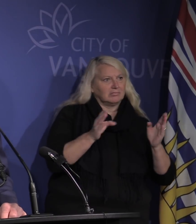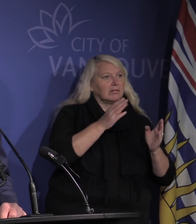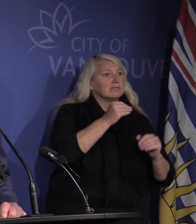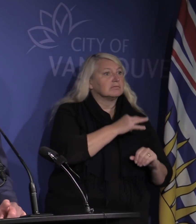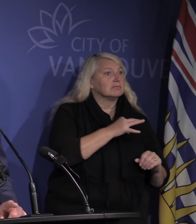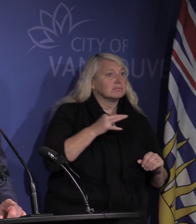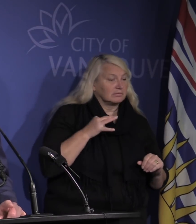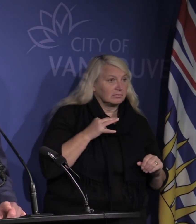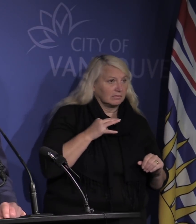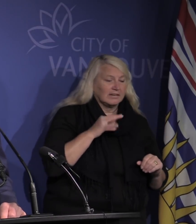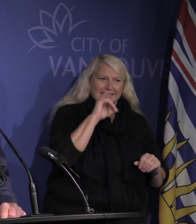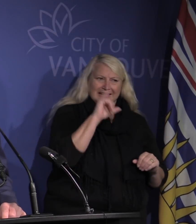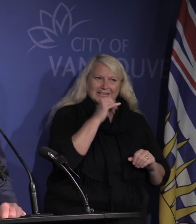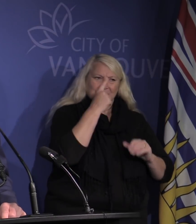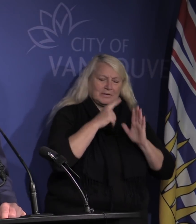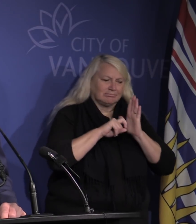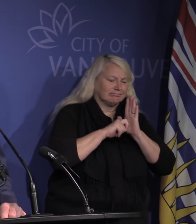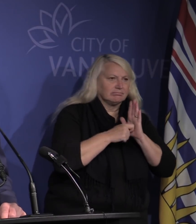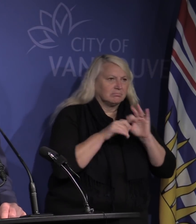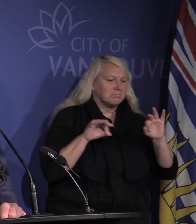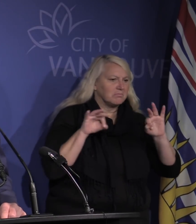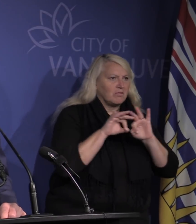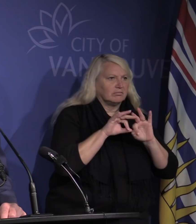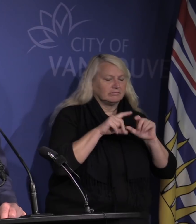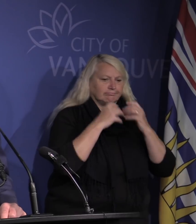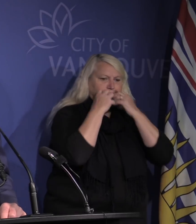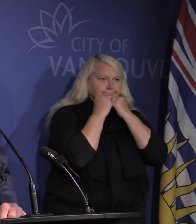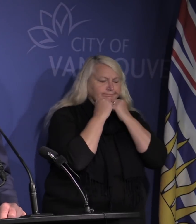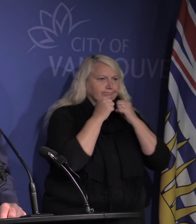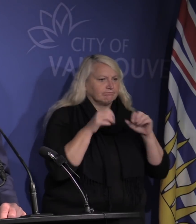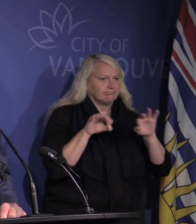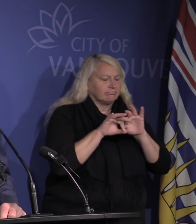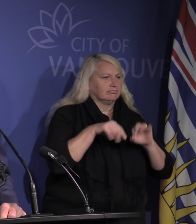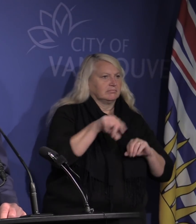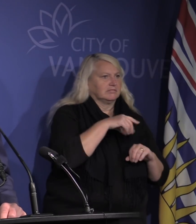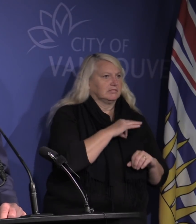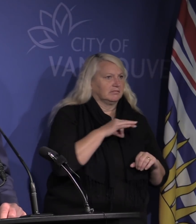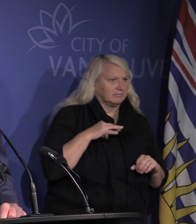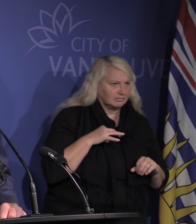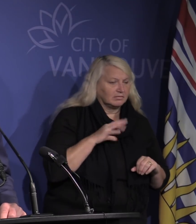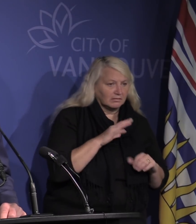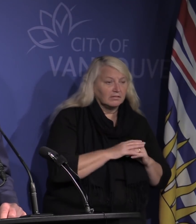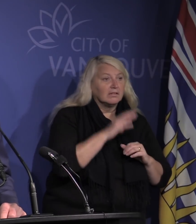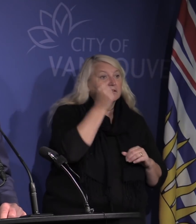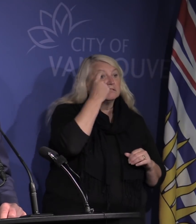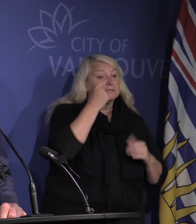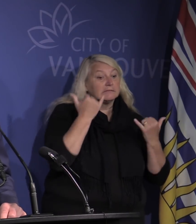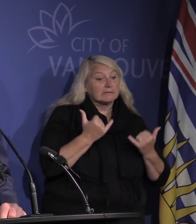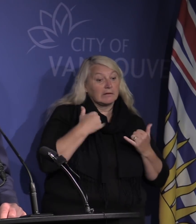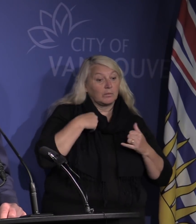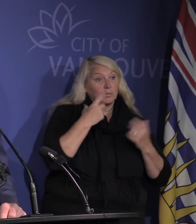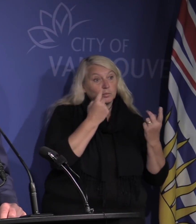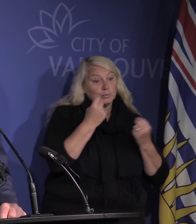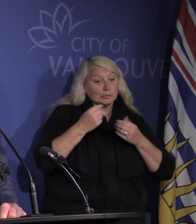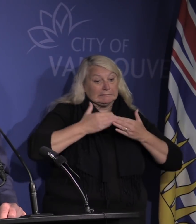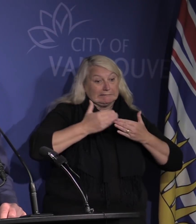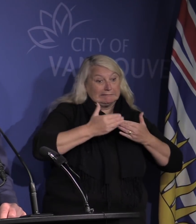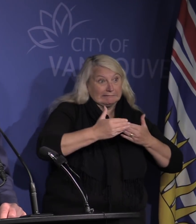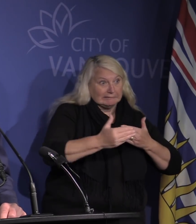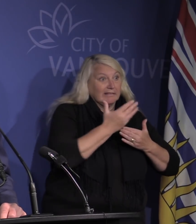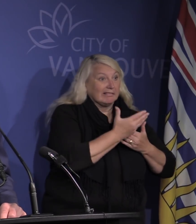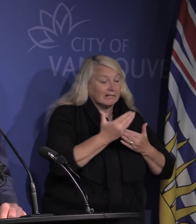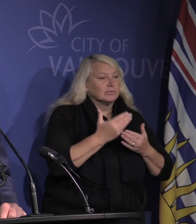staff, and that is the key guiding principle for our response. The measures we're taking are intended to further mitigate the spread of COVID-19